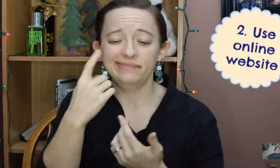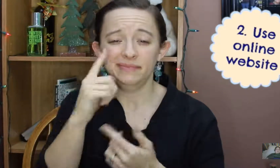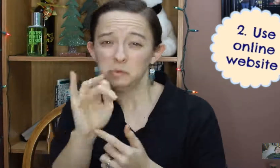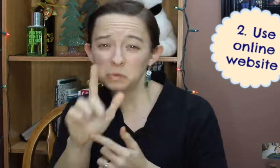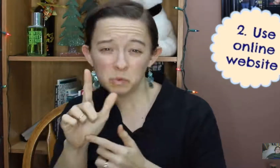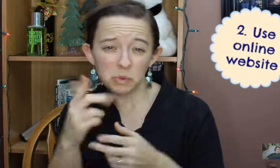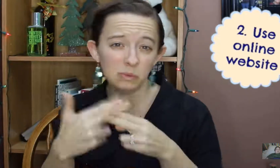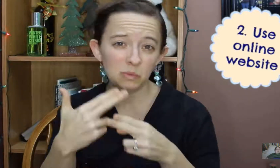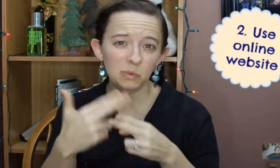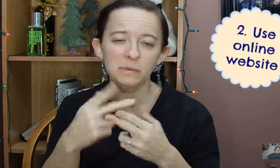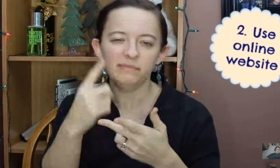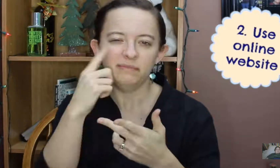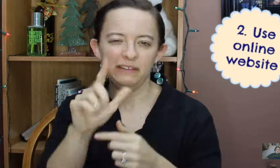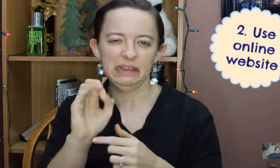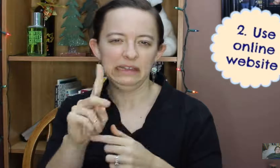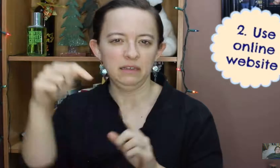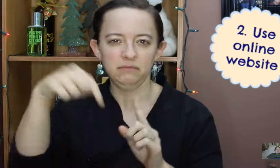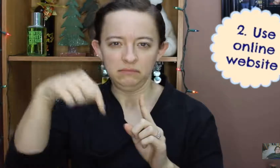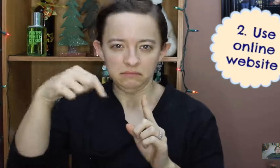That can really help you too. They have ASL,